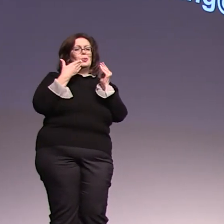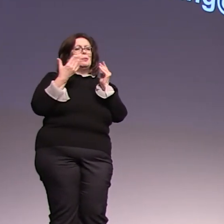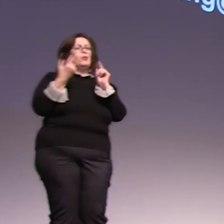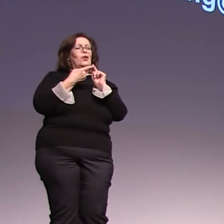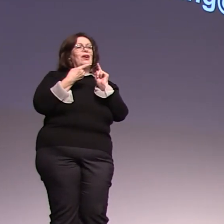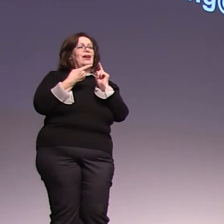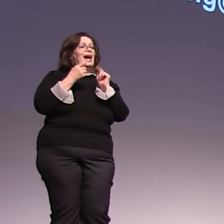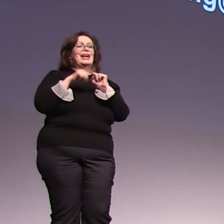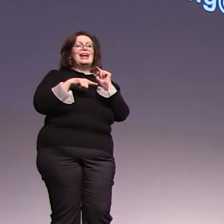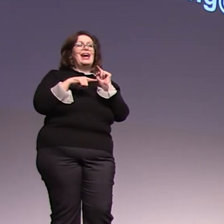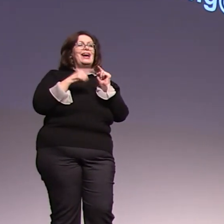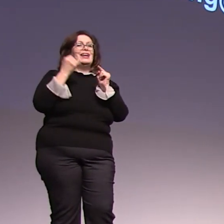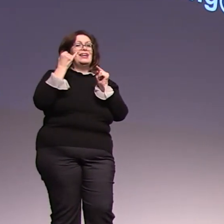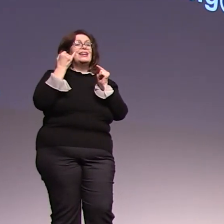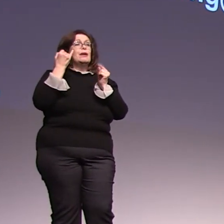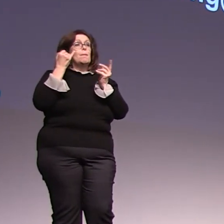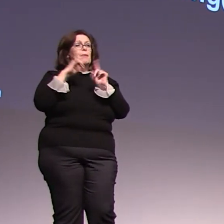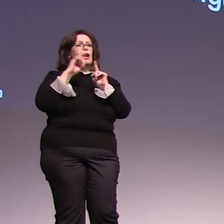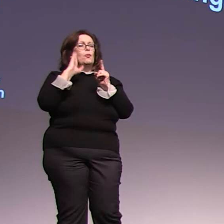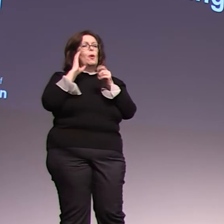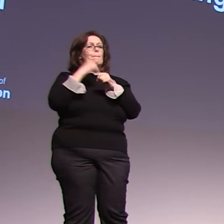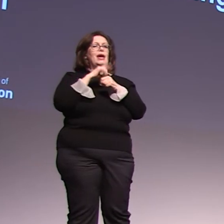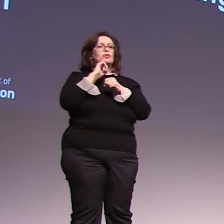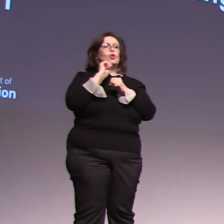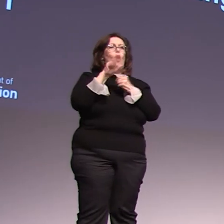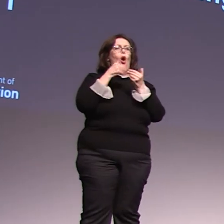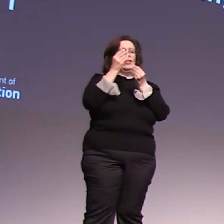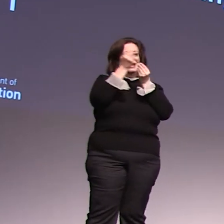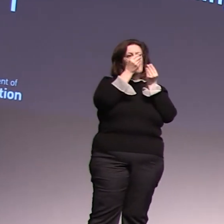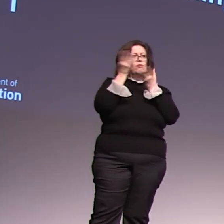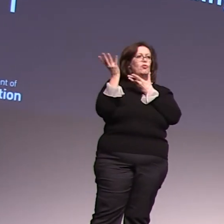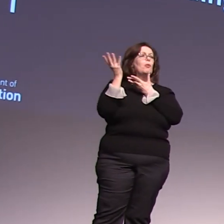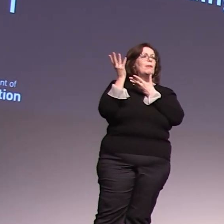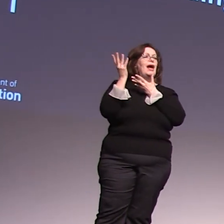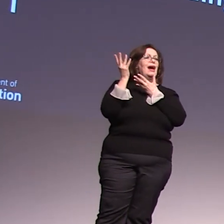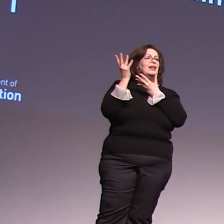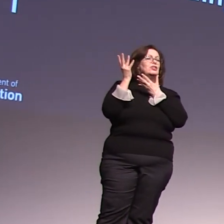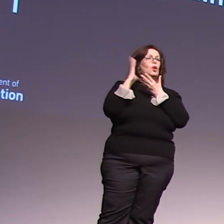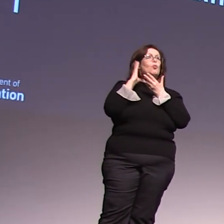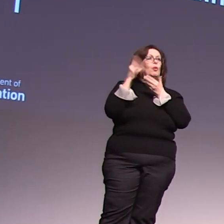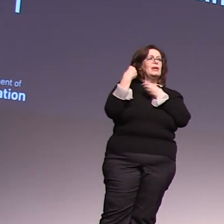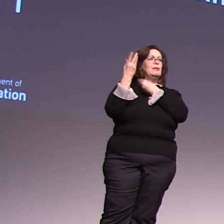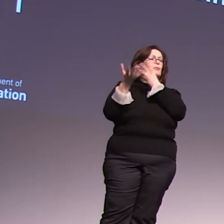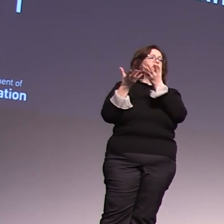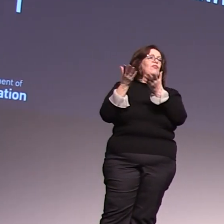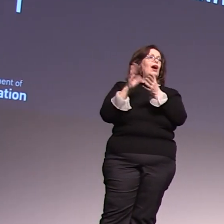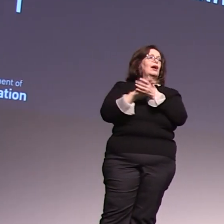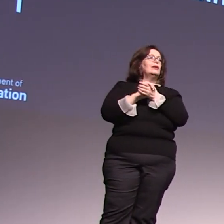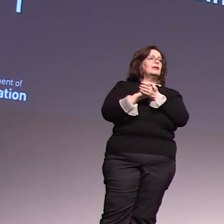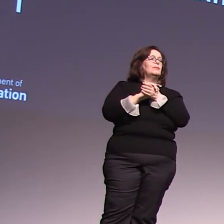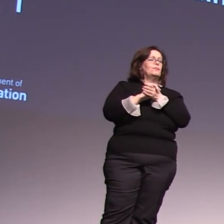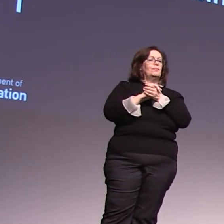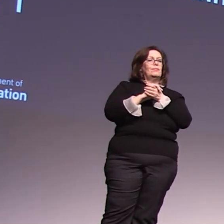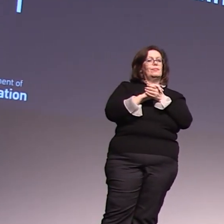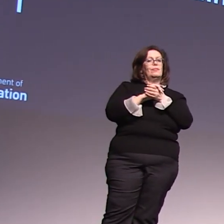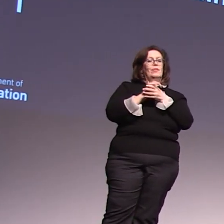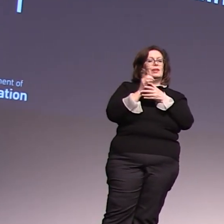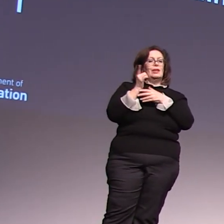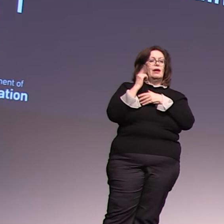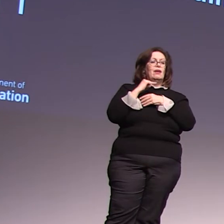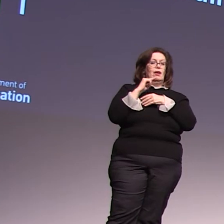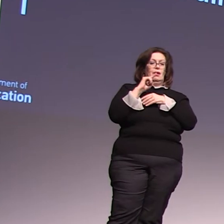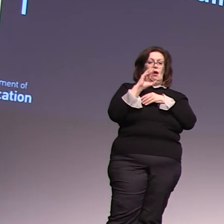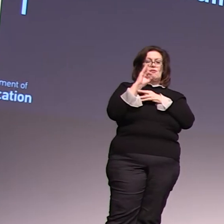do is I can make sure, again, that all of this information gets coded and provided. I will say in conversations like that, especially the